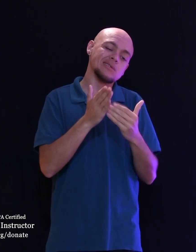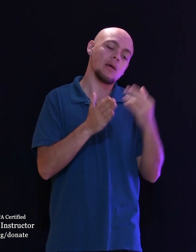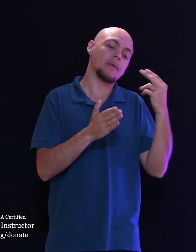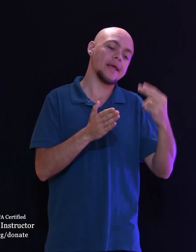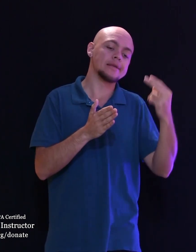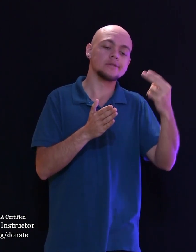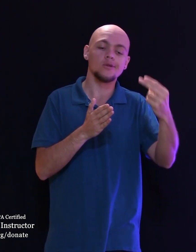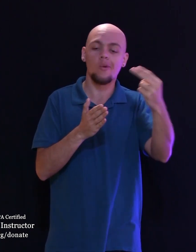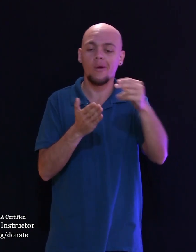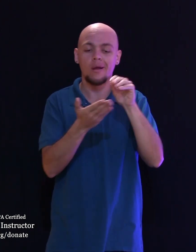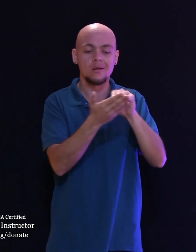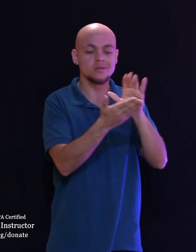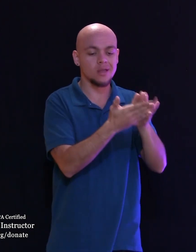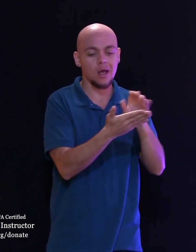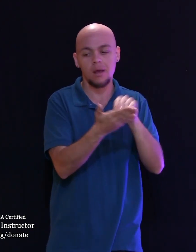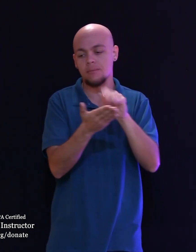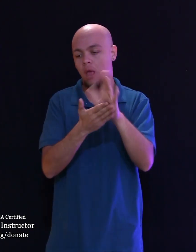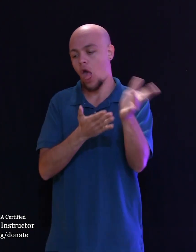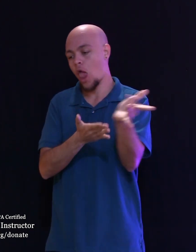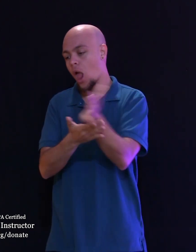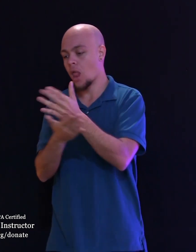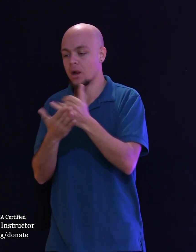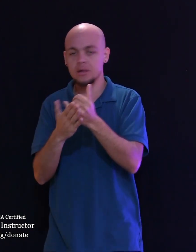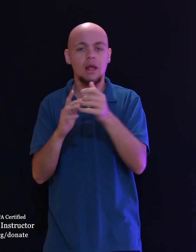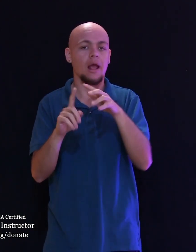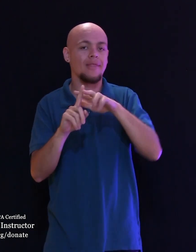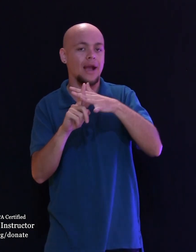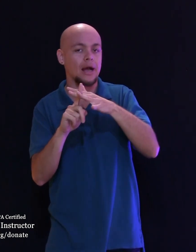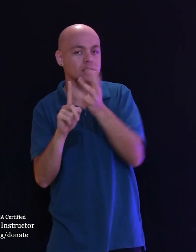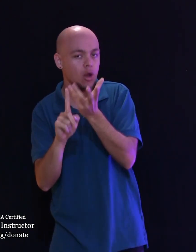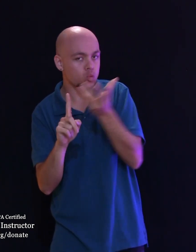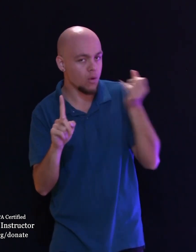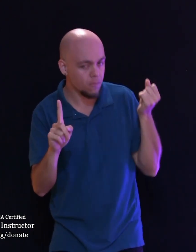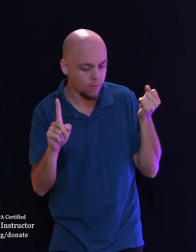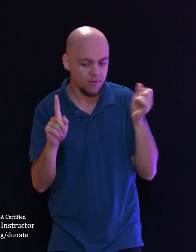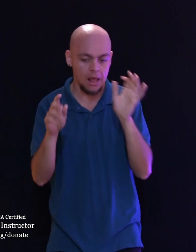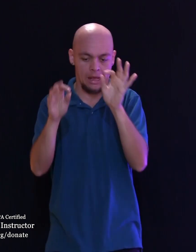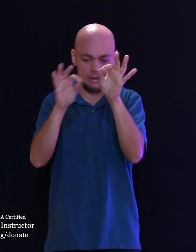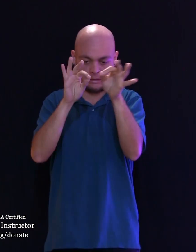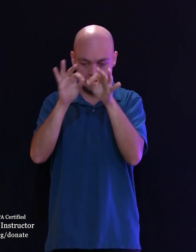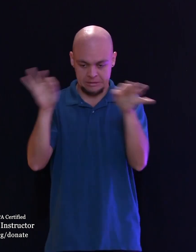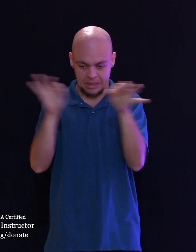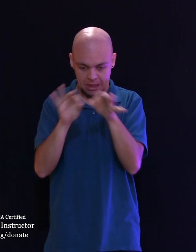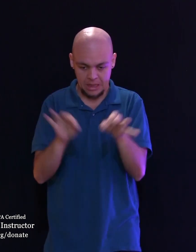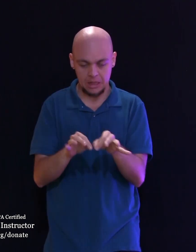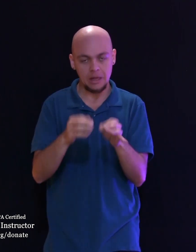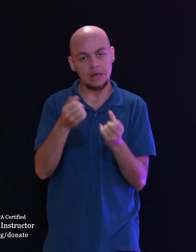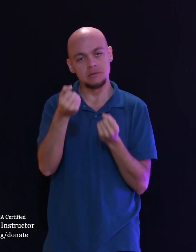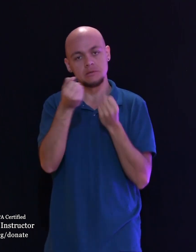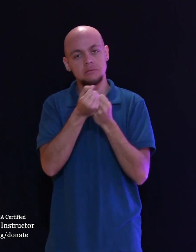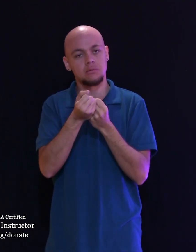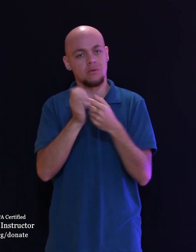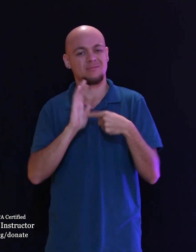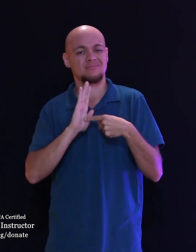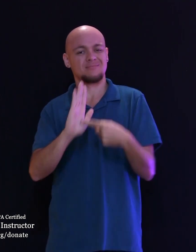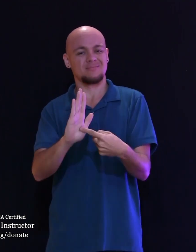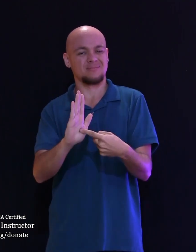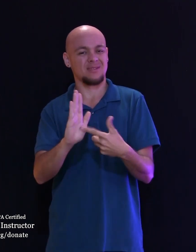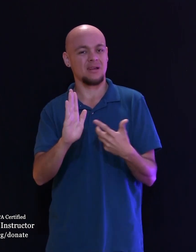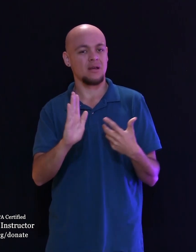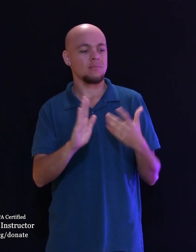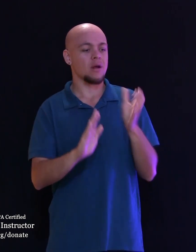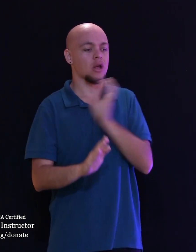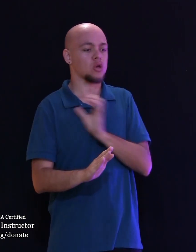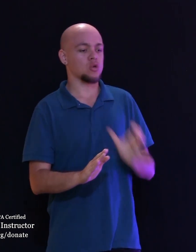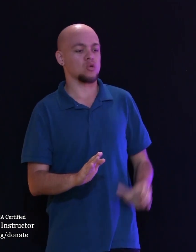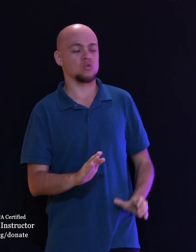some writings here and there, and they'll take them out of context, and they'll try to build their case for you. The Christian nationalist